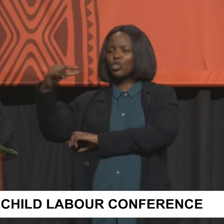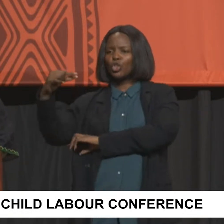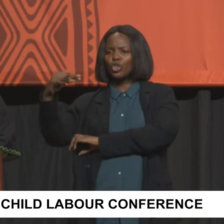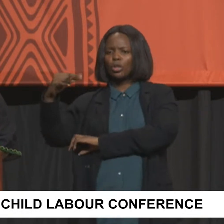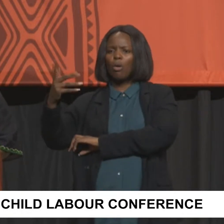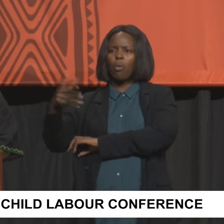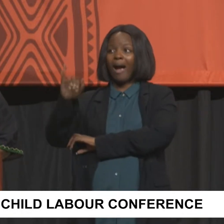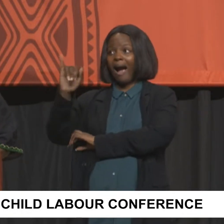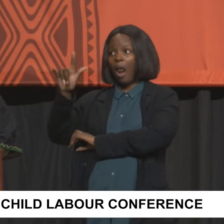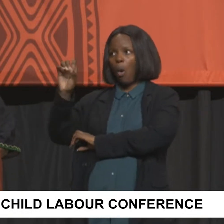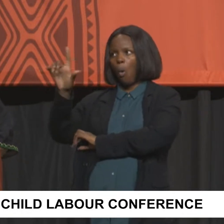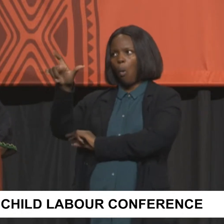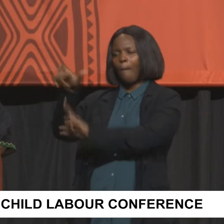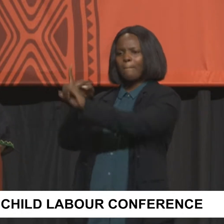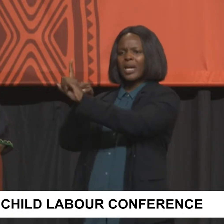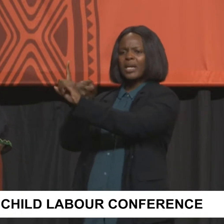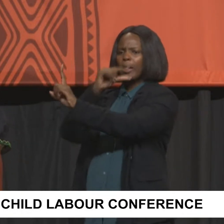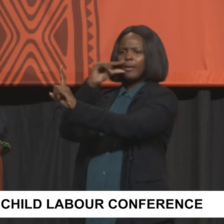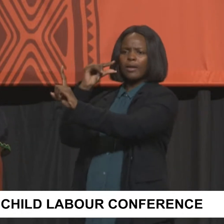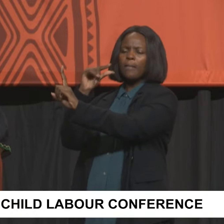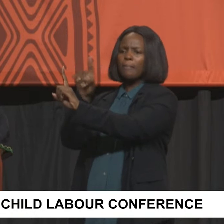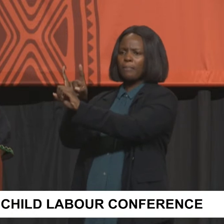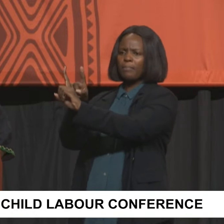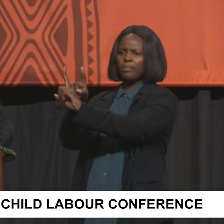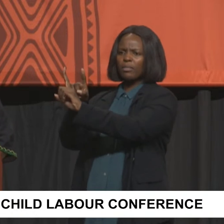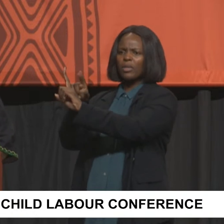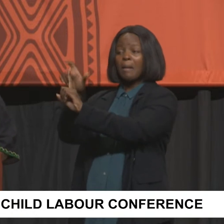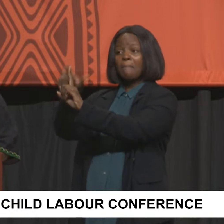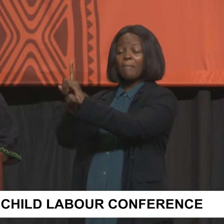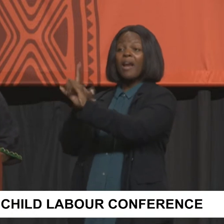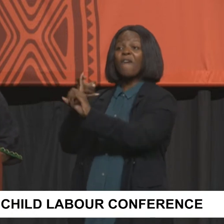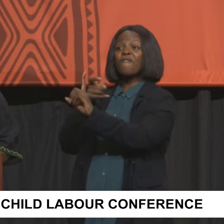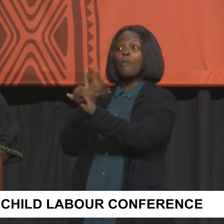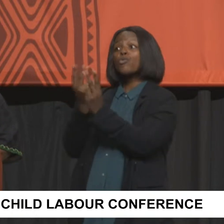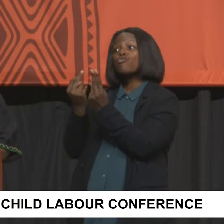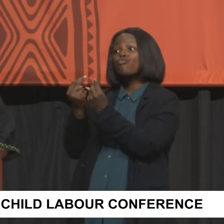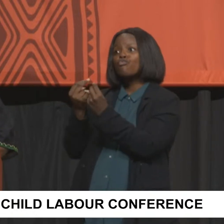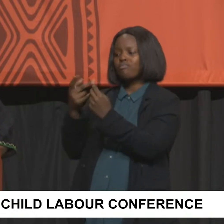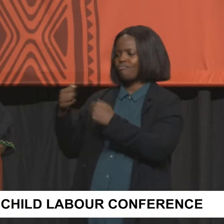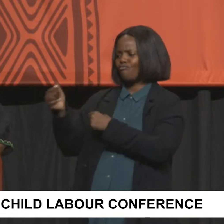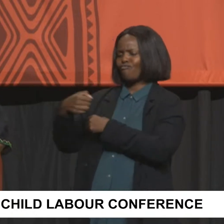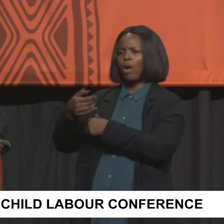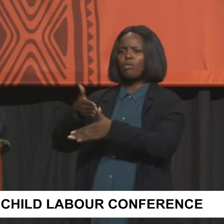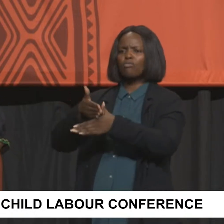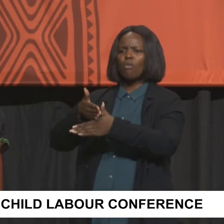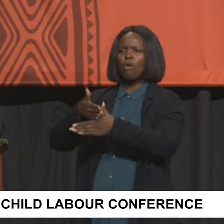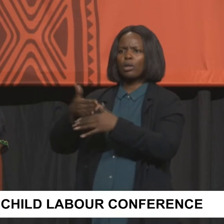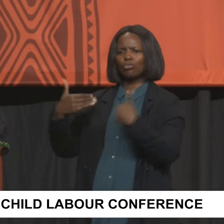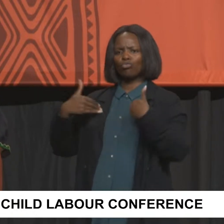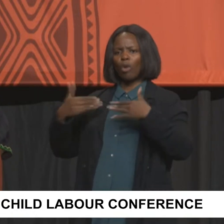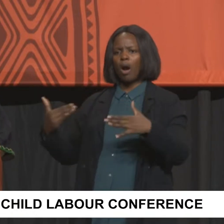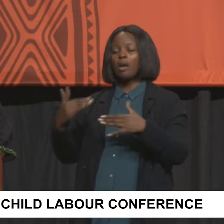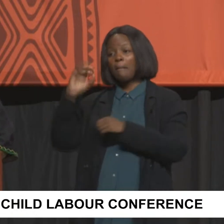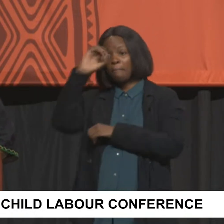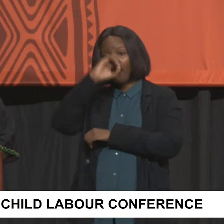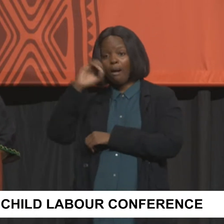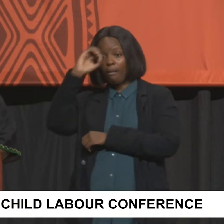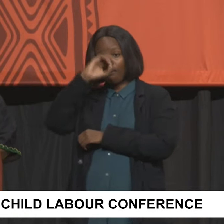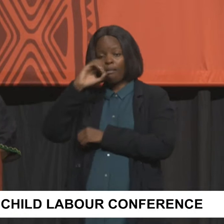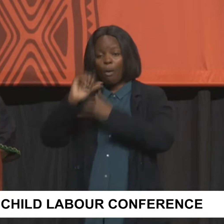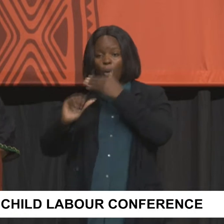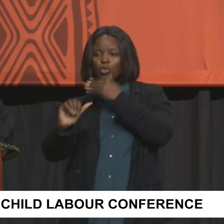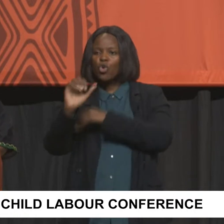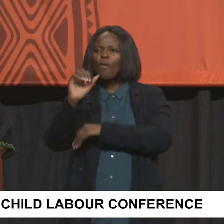General of the ILO, Mr. Hungbo, who is fresh from the box, who will be starting in October 2022. We want